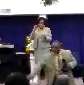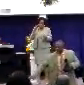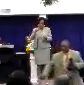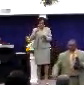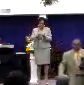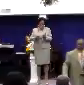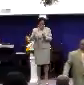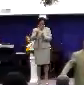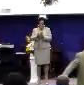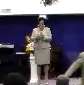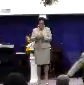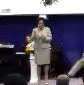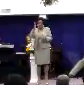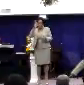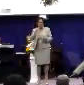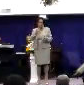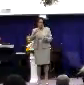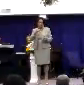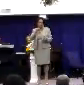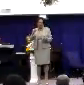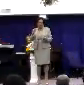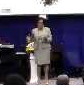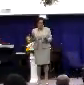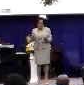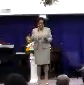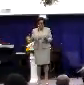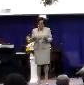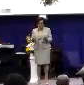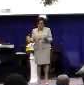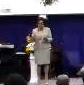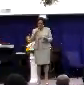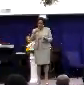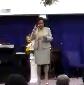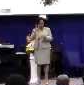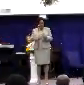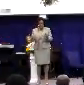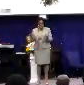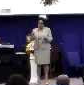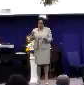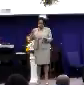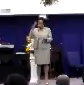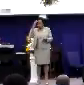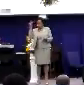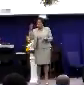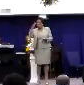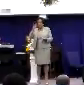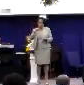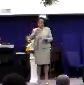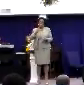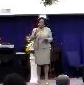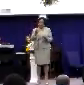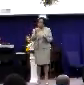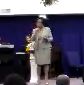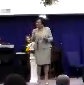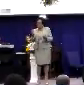and you put them over here and say, okay, God, these things I cannot do because God said don't do it. And then you find out all the things that He said you can